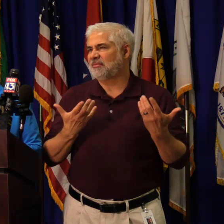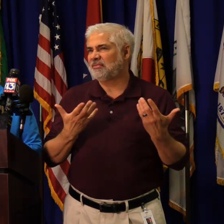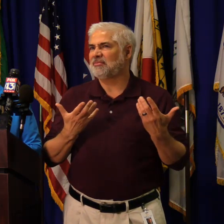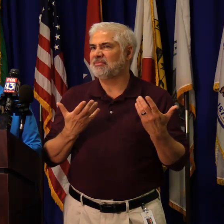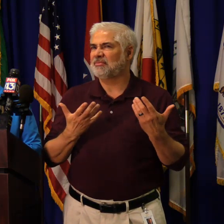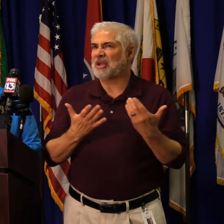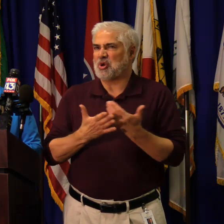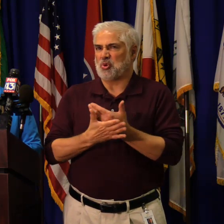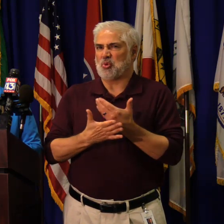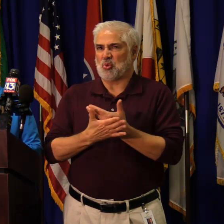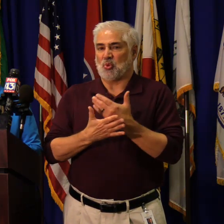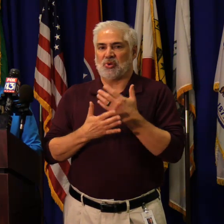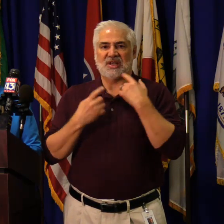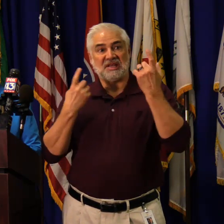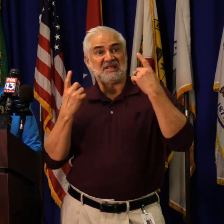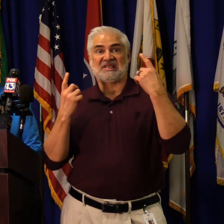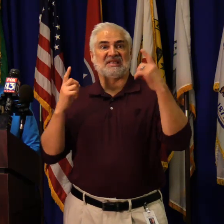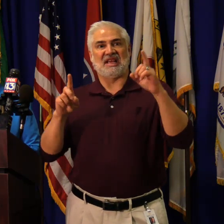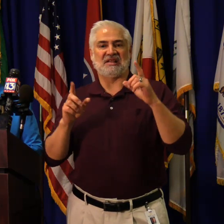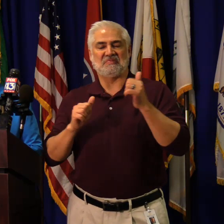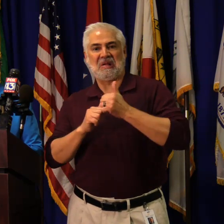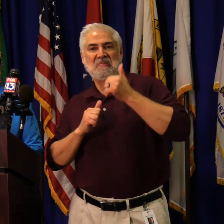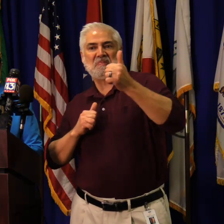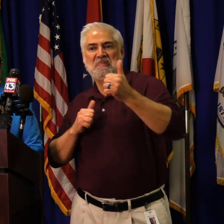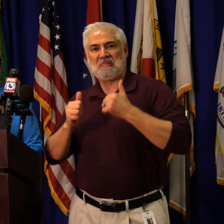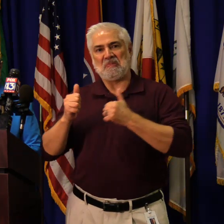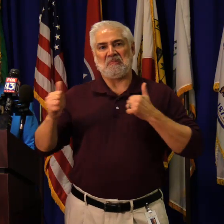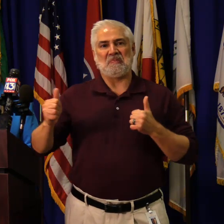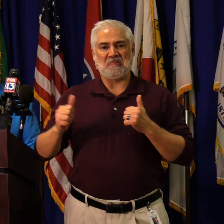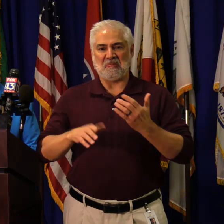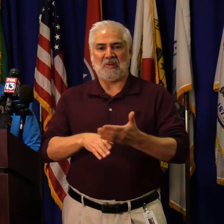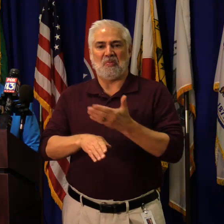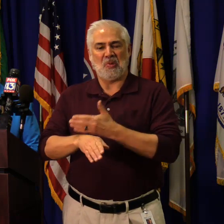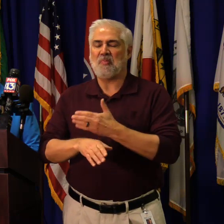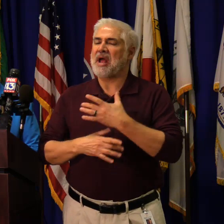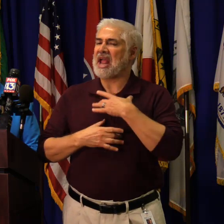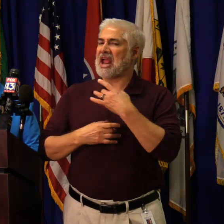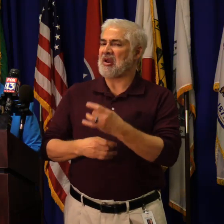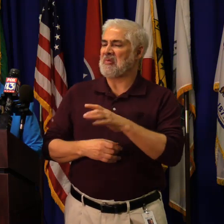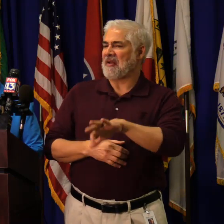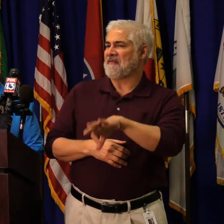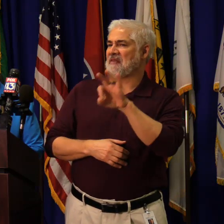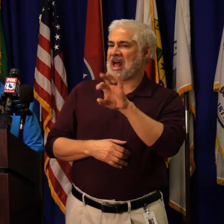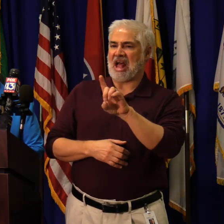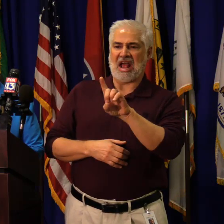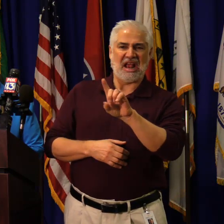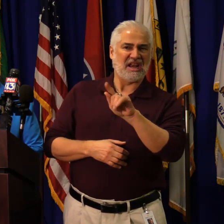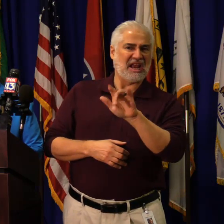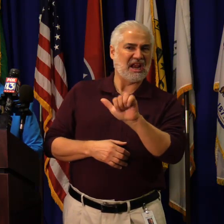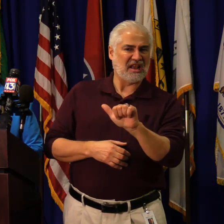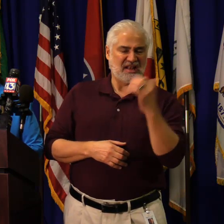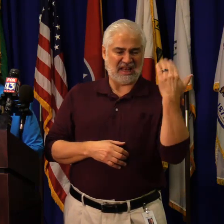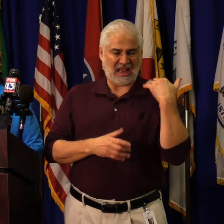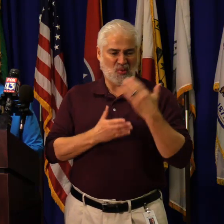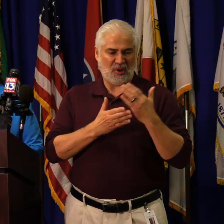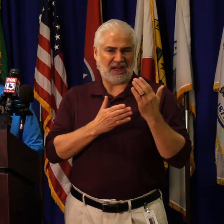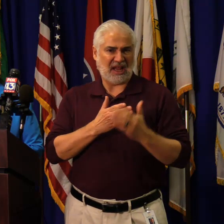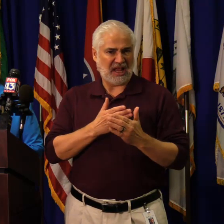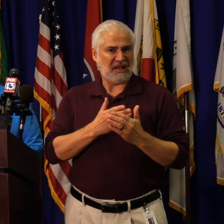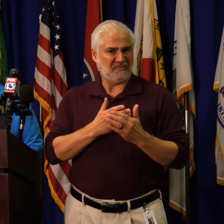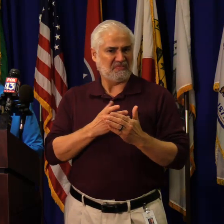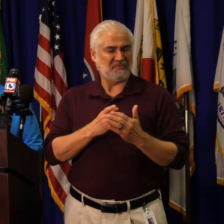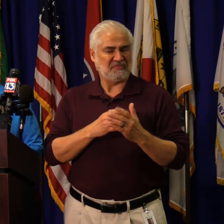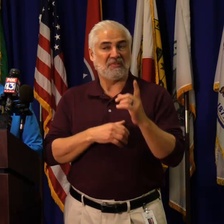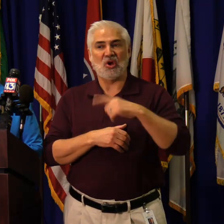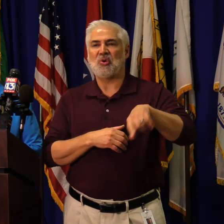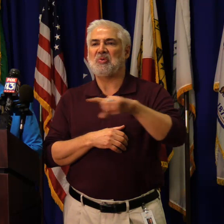want to claim any success for social distancing, but we do think that's an interesting finding from this past weekend. Many of